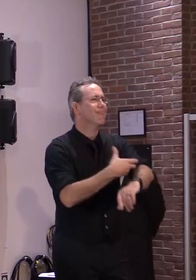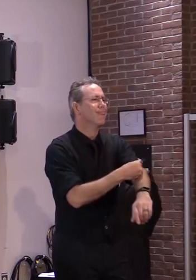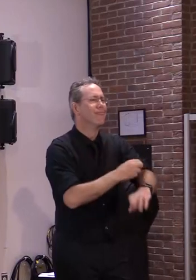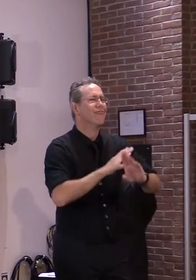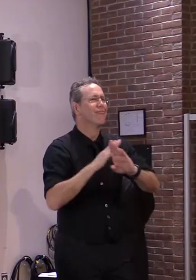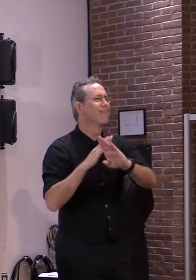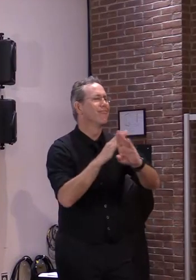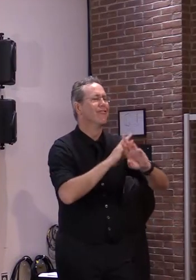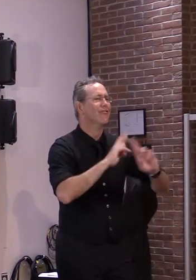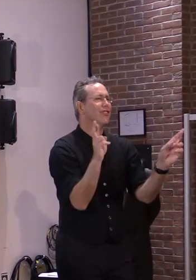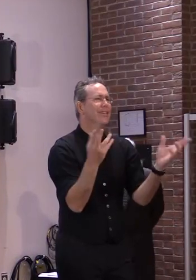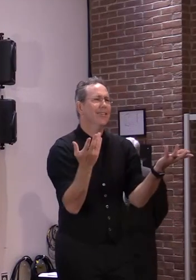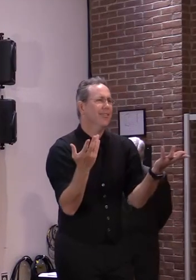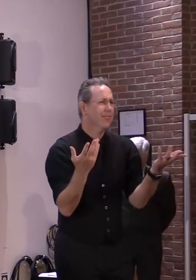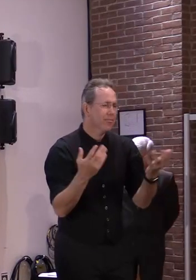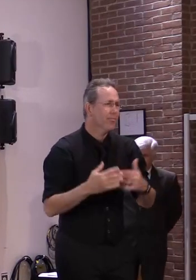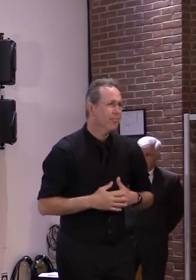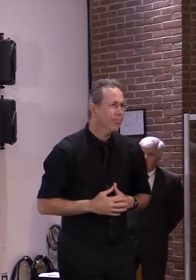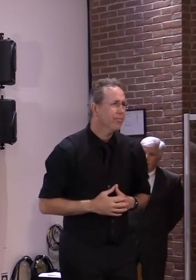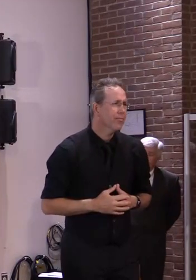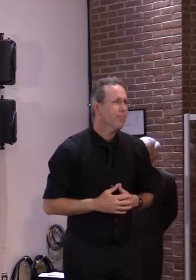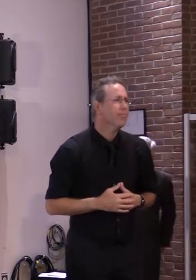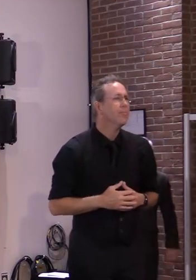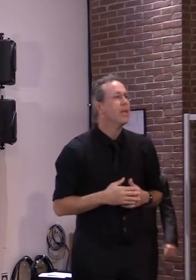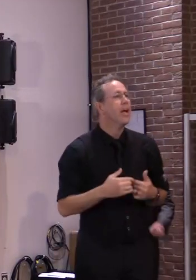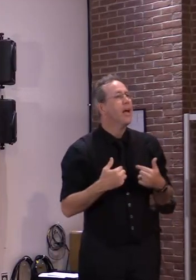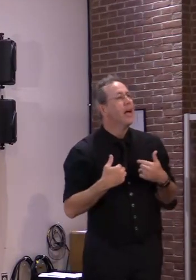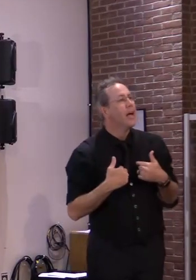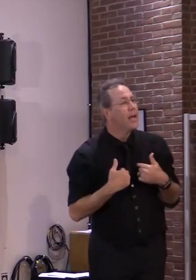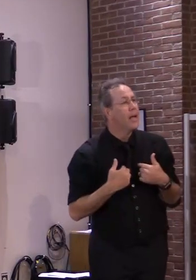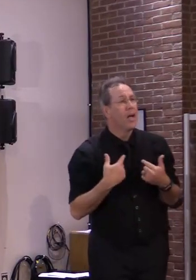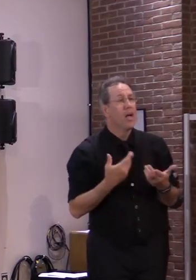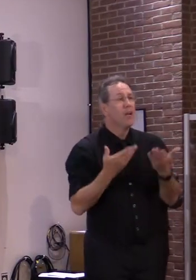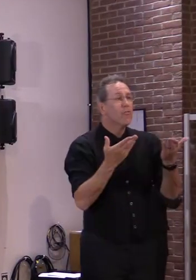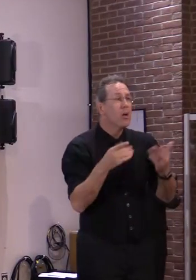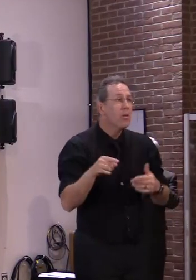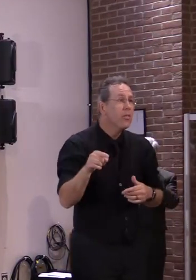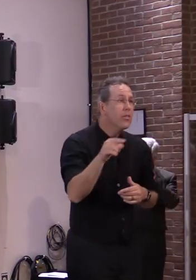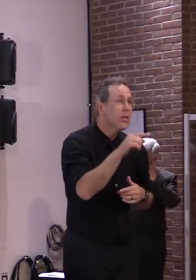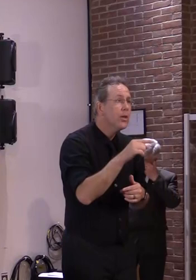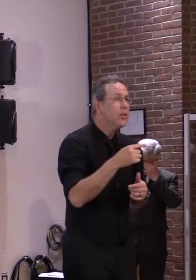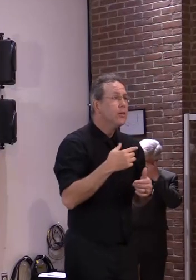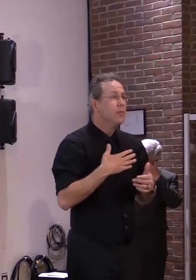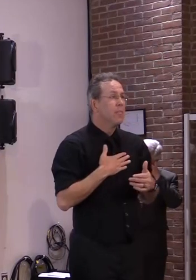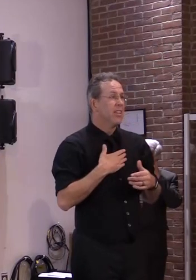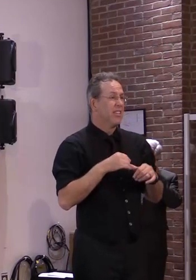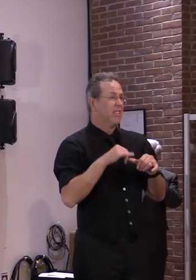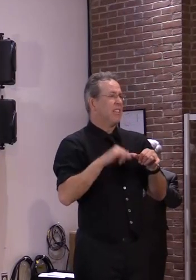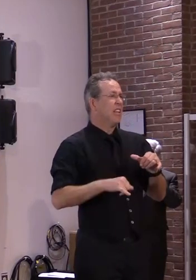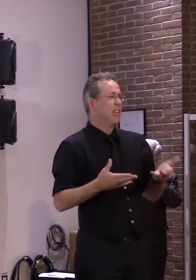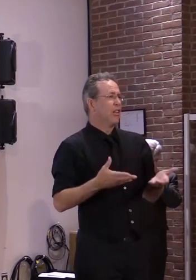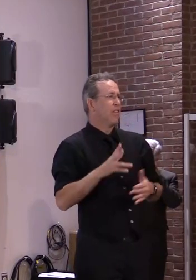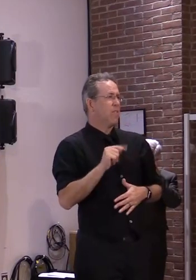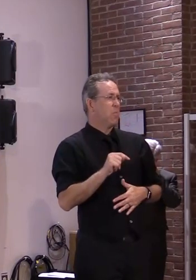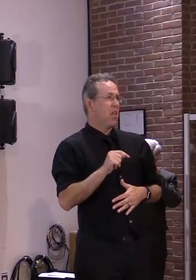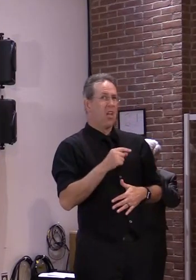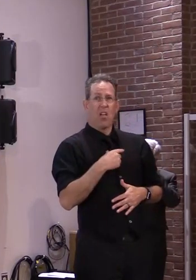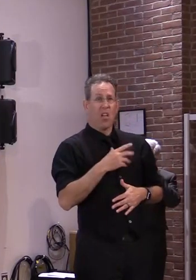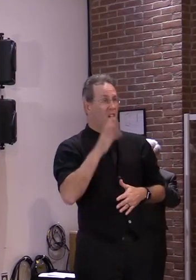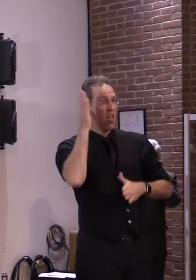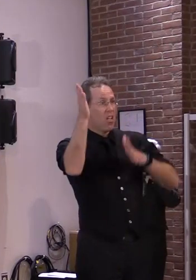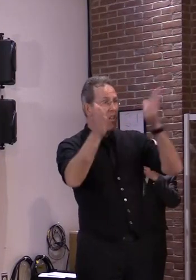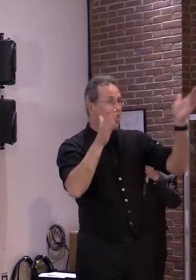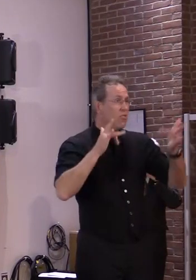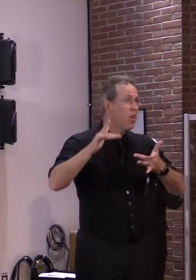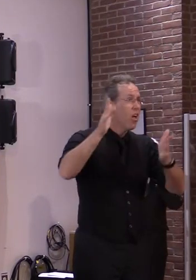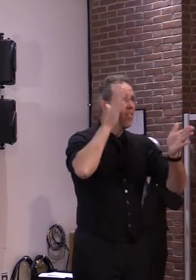you're actually planning on staying in Vermont and you're not going to be traveling anywhere, it doesn't really matter which vaccine you